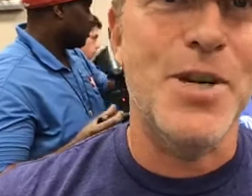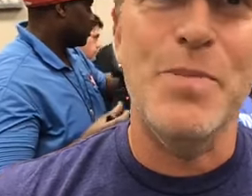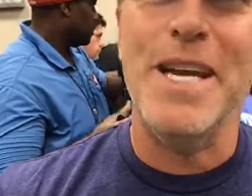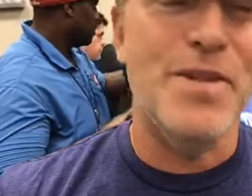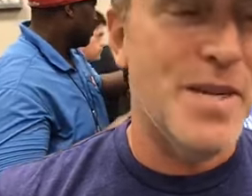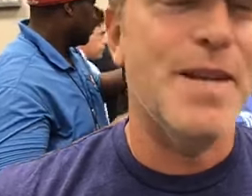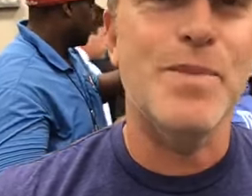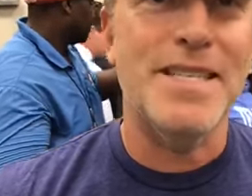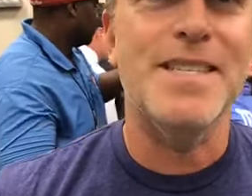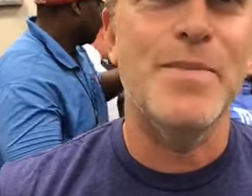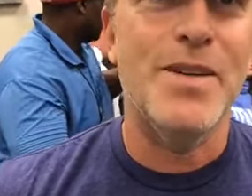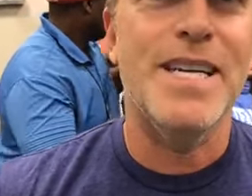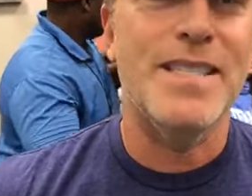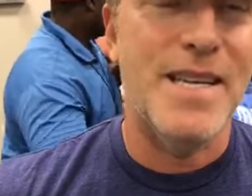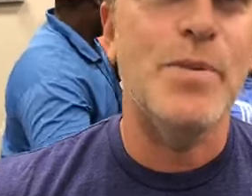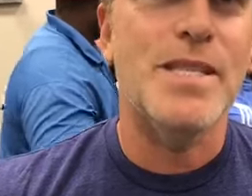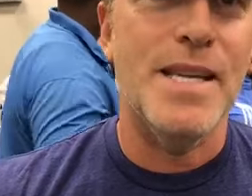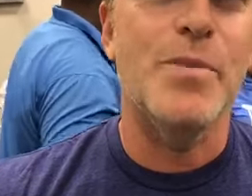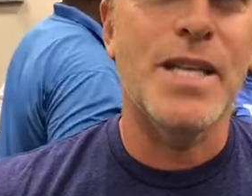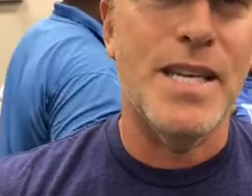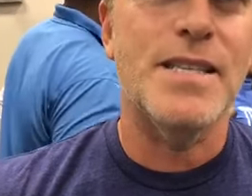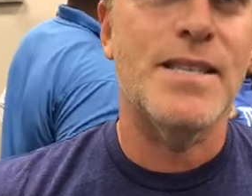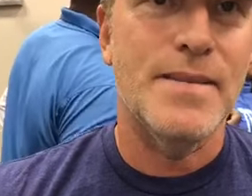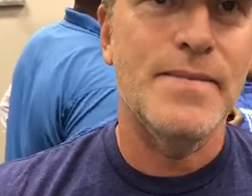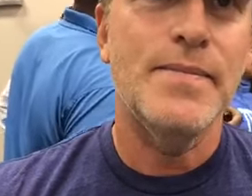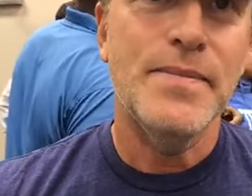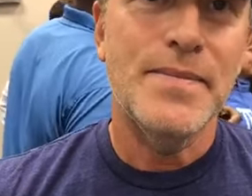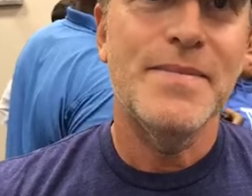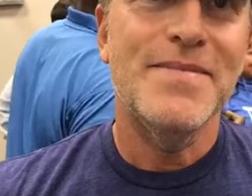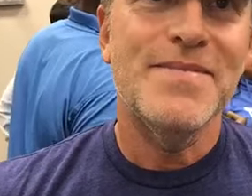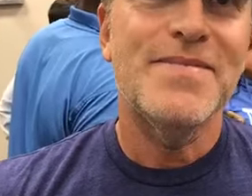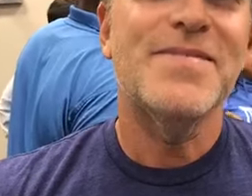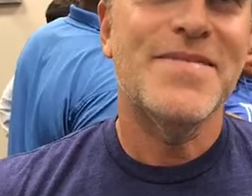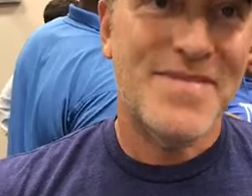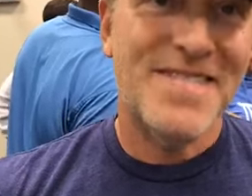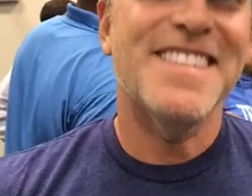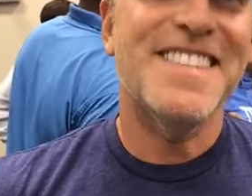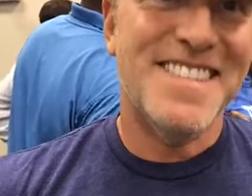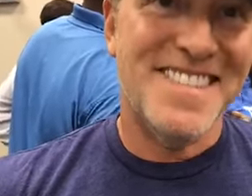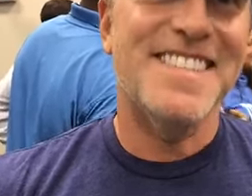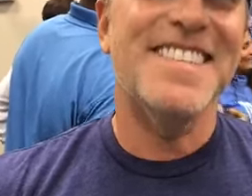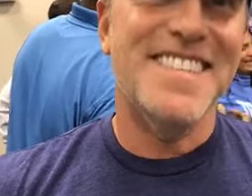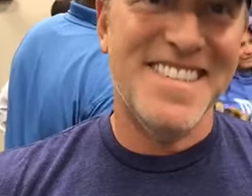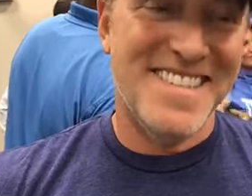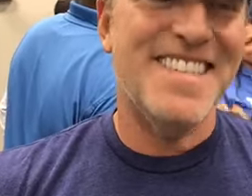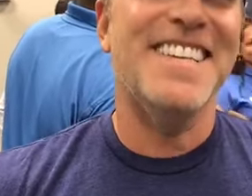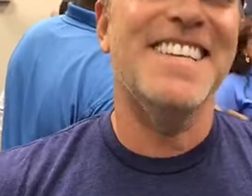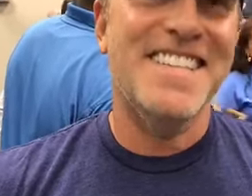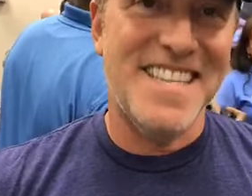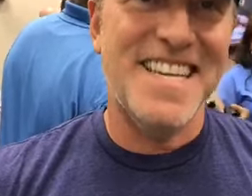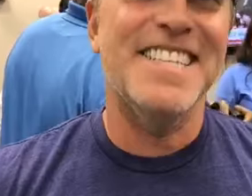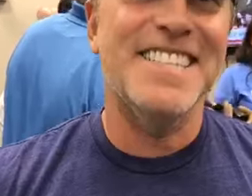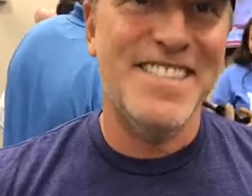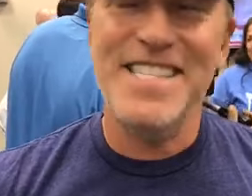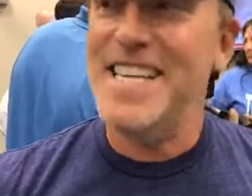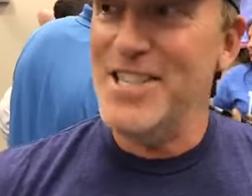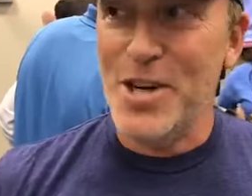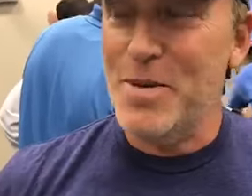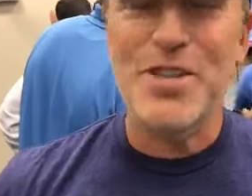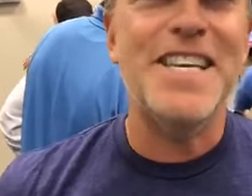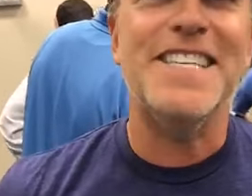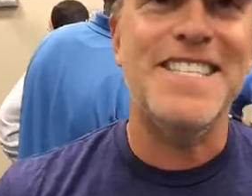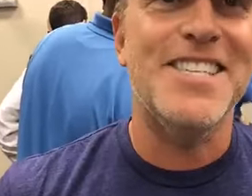So we're hoping everyone comes out to Seminole Heights to help us celebrate this. Depending on what holiday you celebrate, a great Christmas or Hanukkah gift, something great.